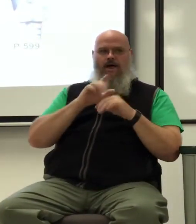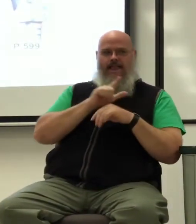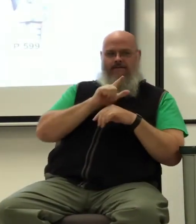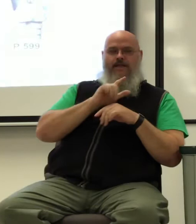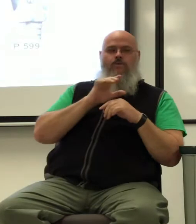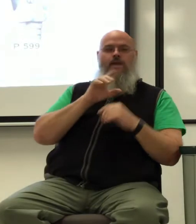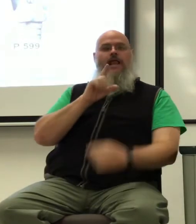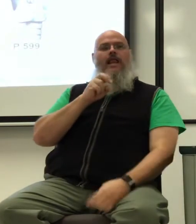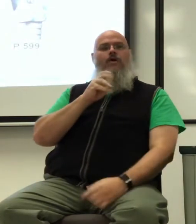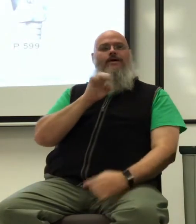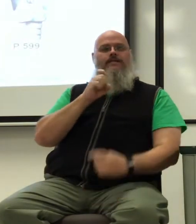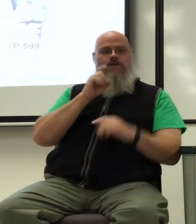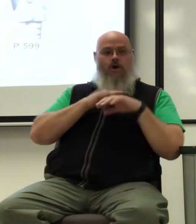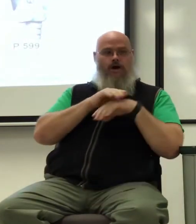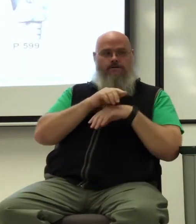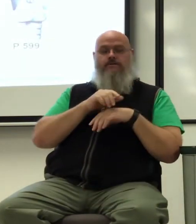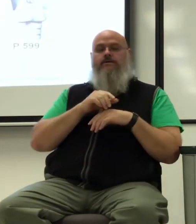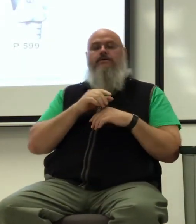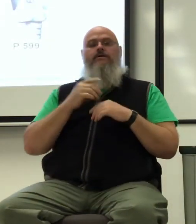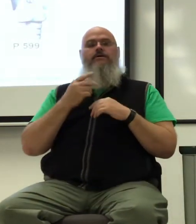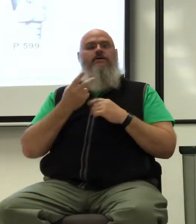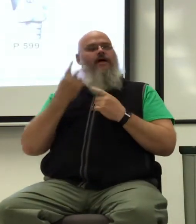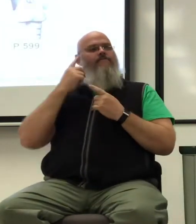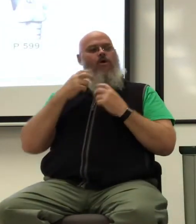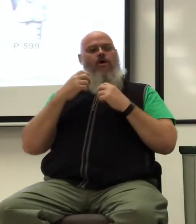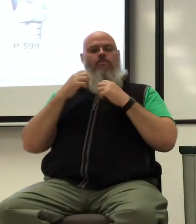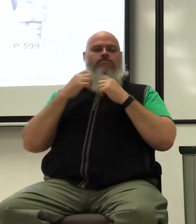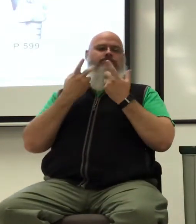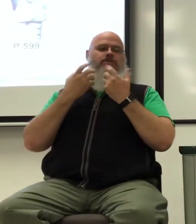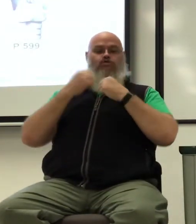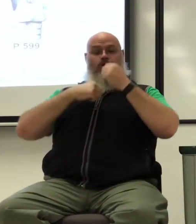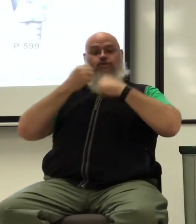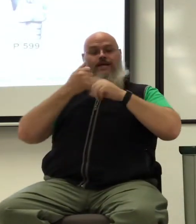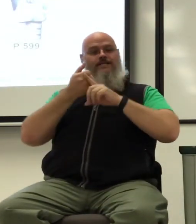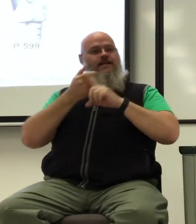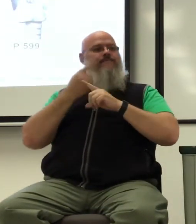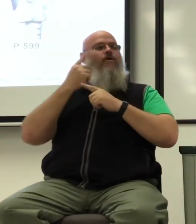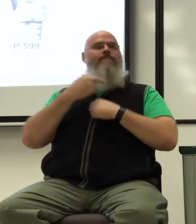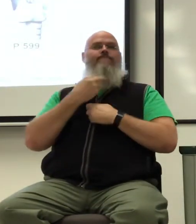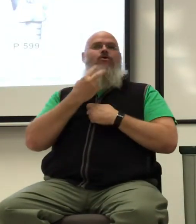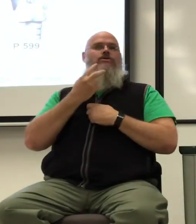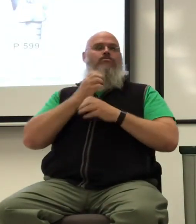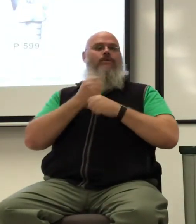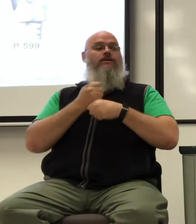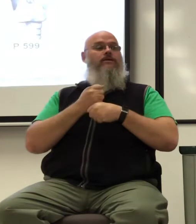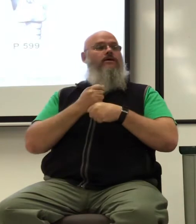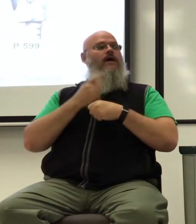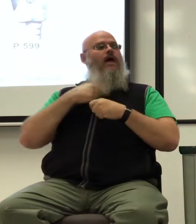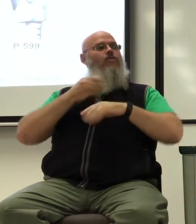this structure are two things: voice production, and you want to guard the airway during swallowing.